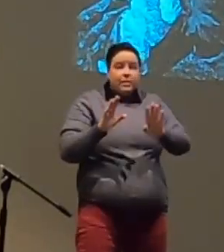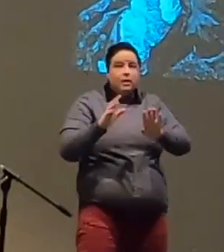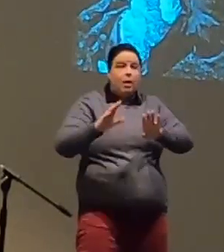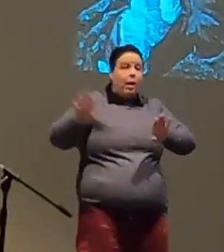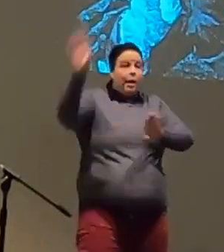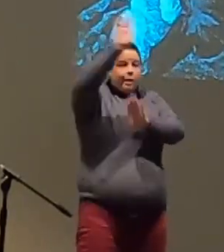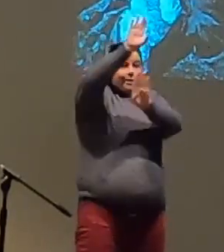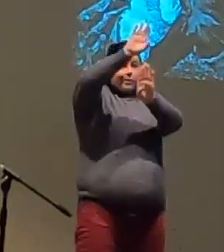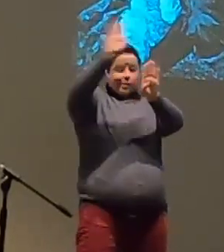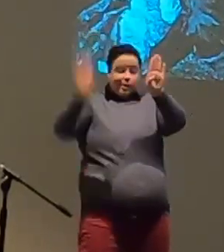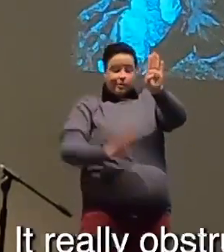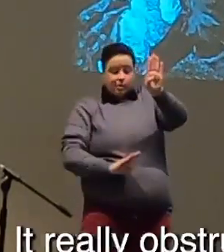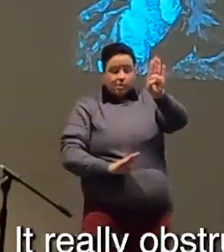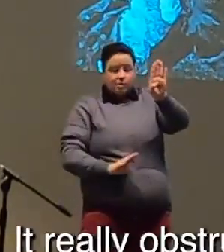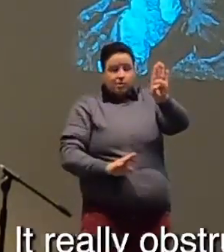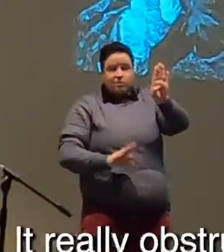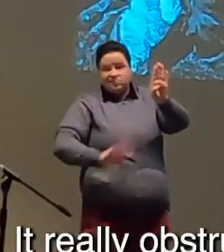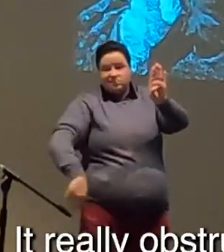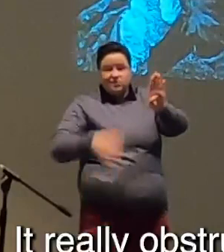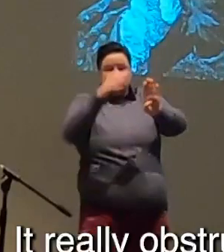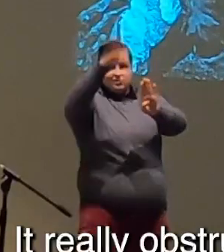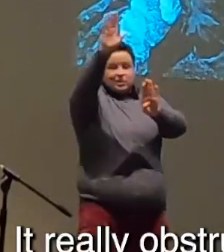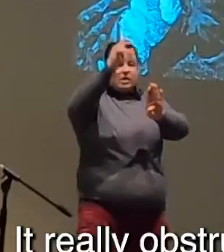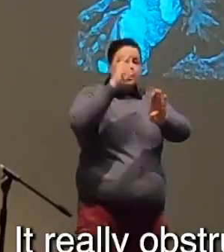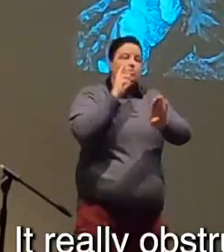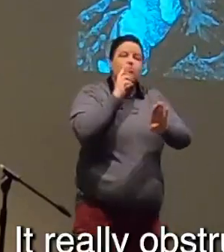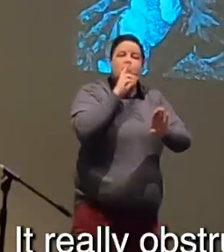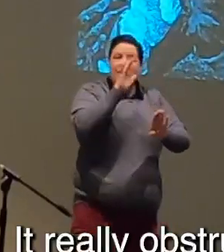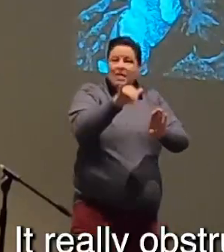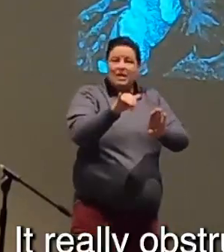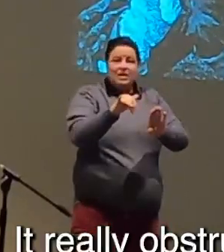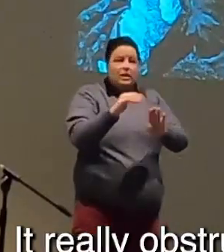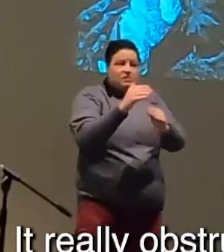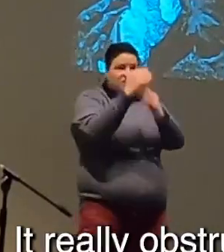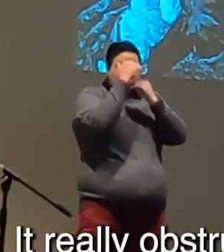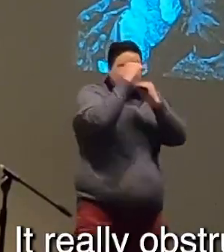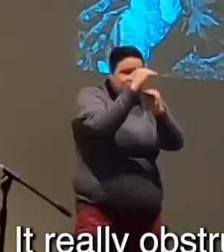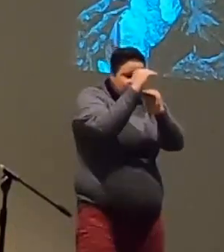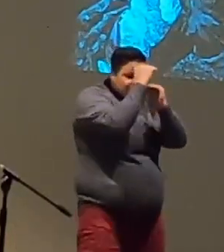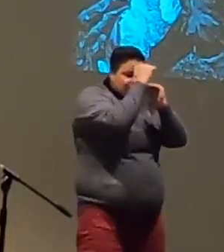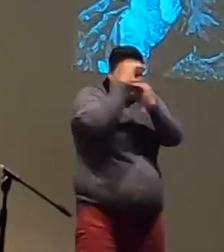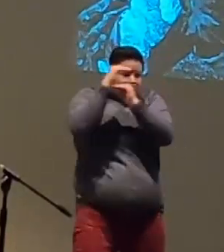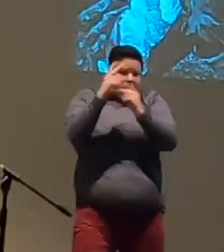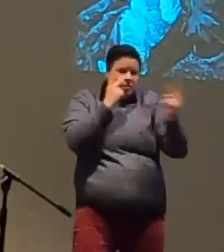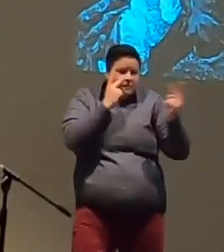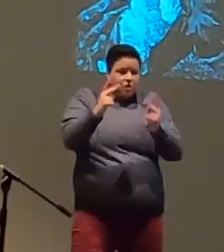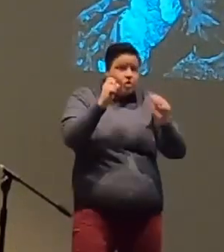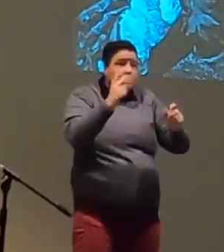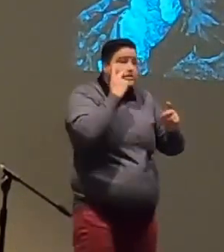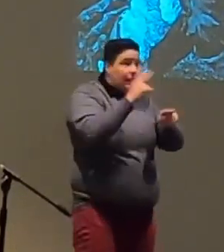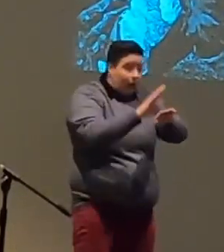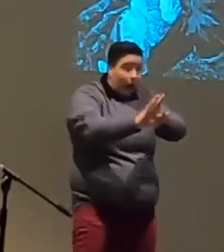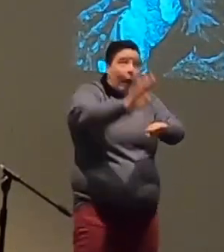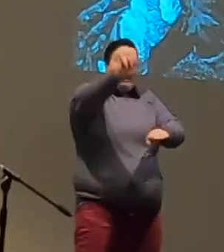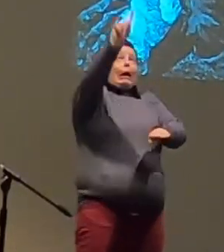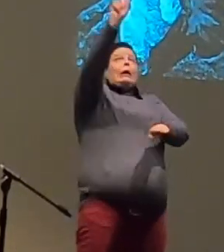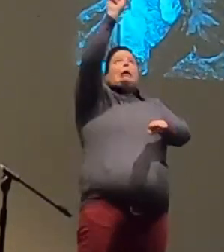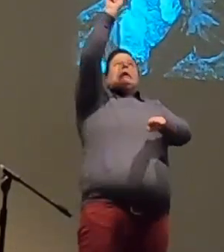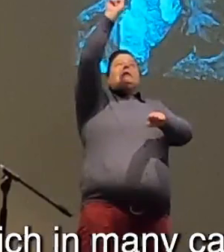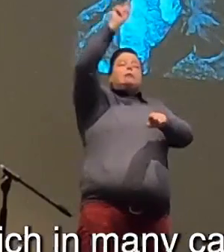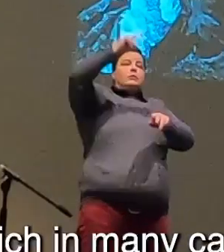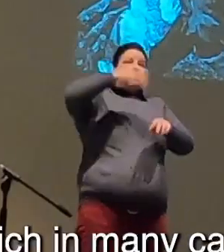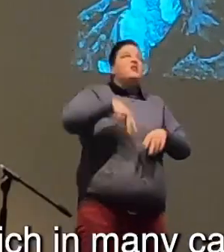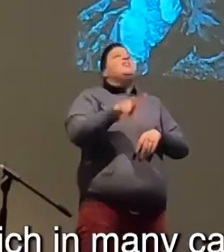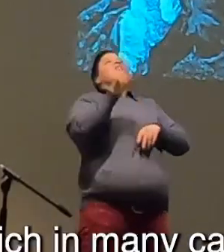hung above or below that. And it really obstructed the view in many cases. You can see there's paintings all the way at the top